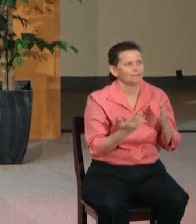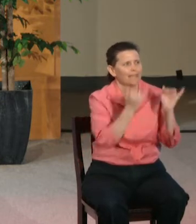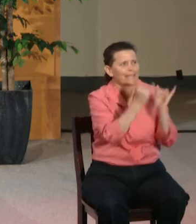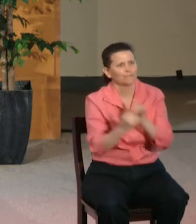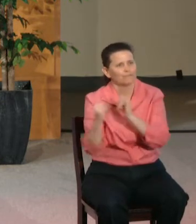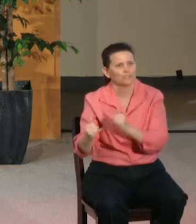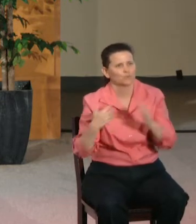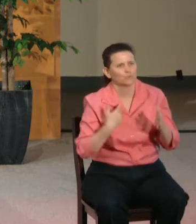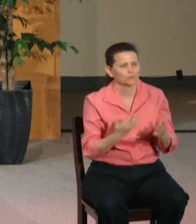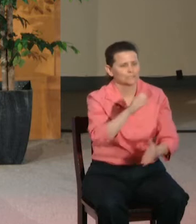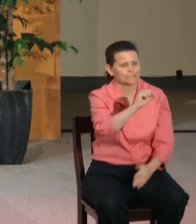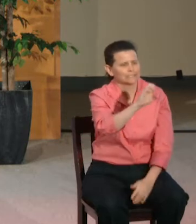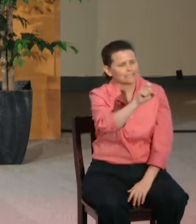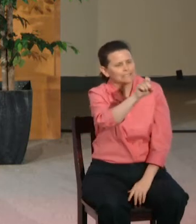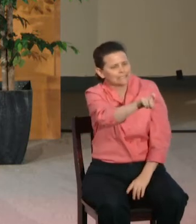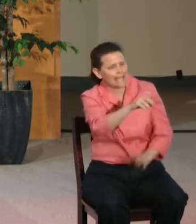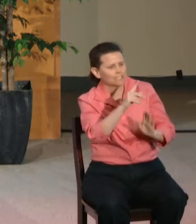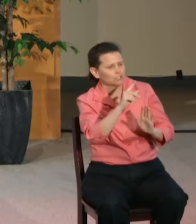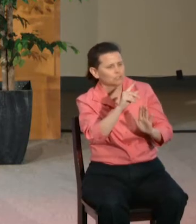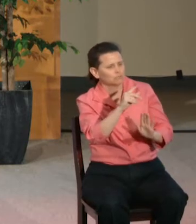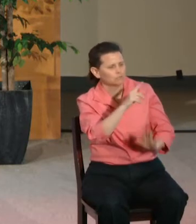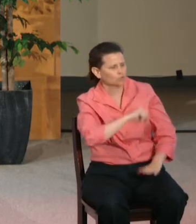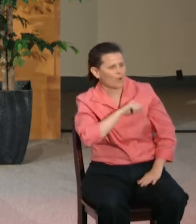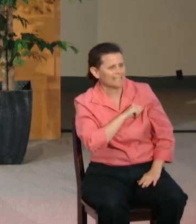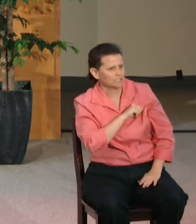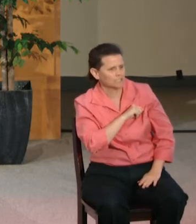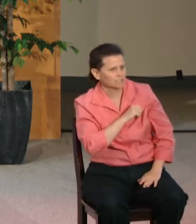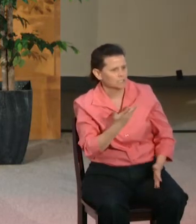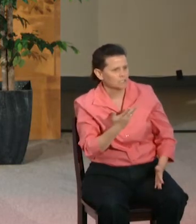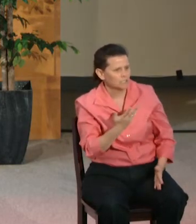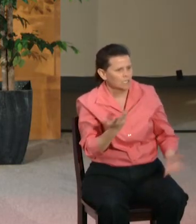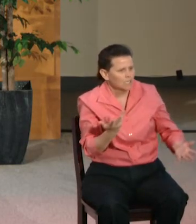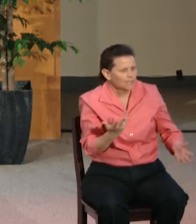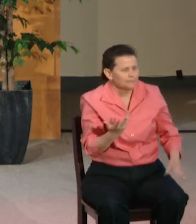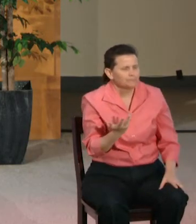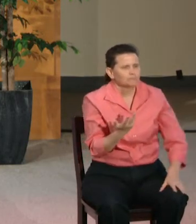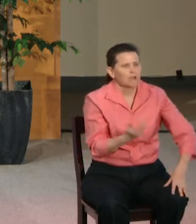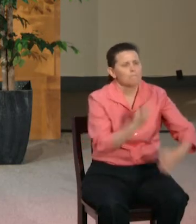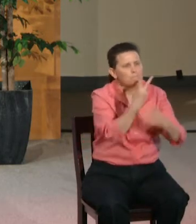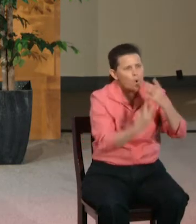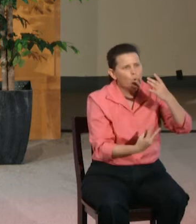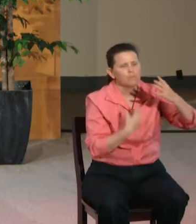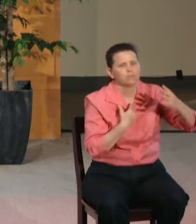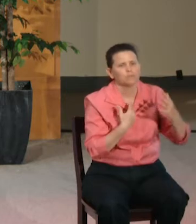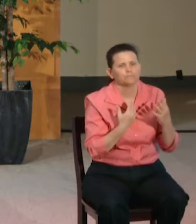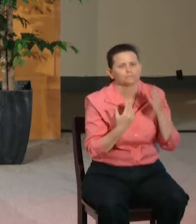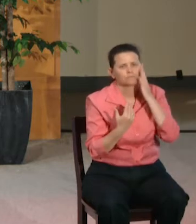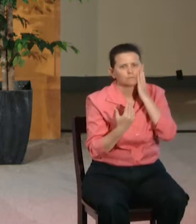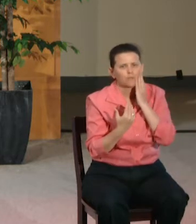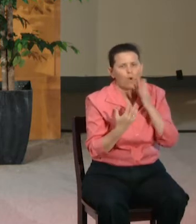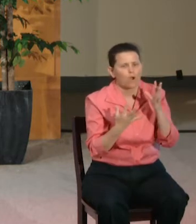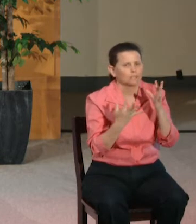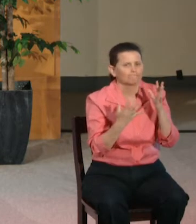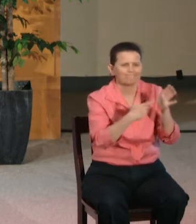are absolutely essential. Both, neither one is better than the other. Both are absolutely essential. So I want to encourage